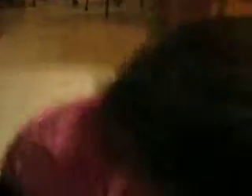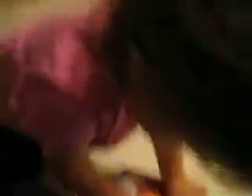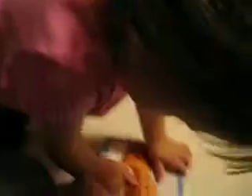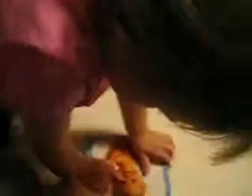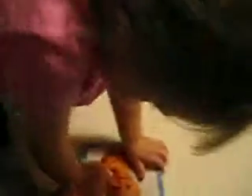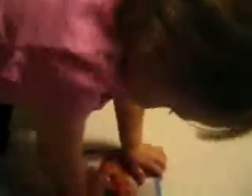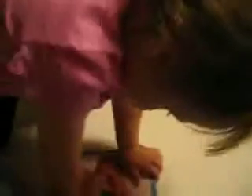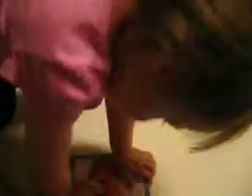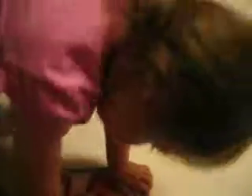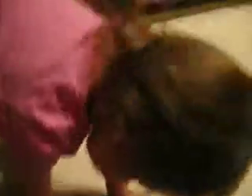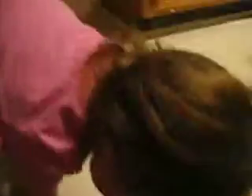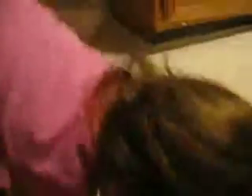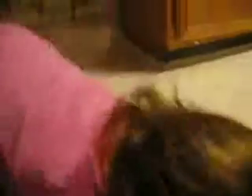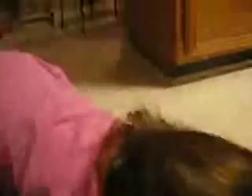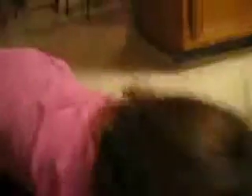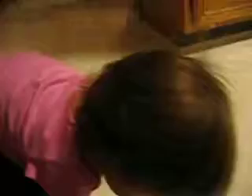Okay, say bye. Love you.